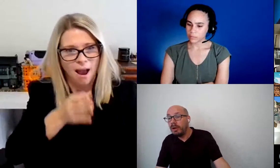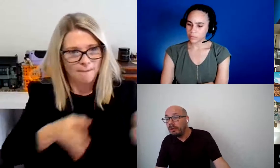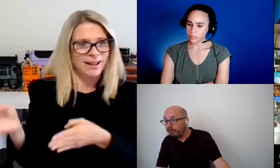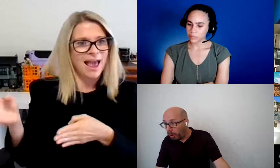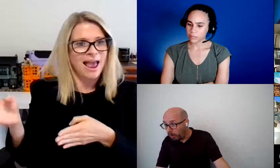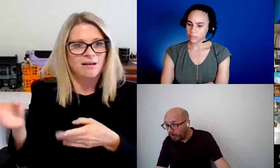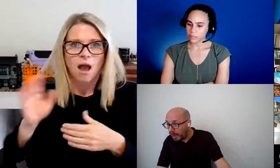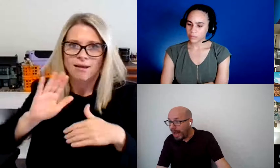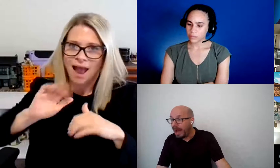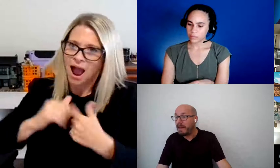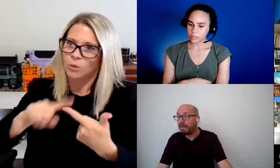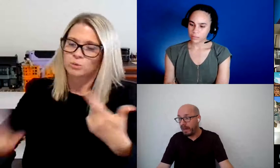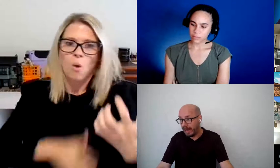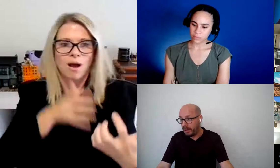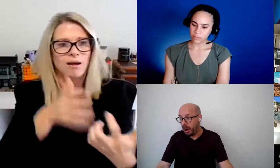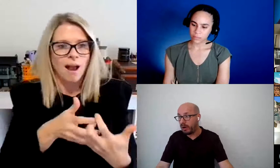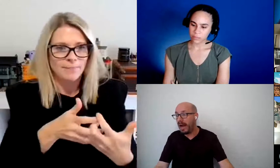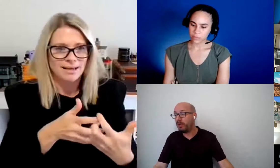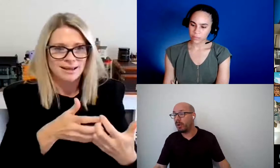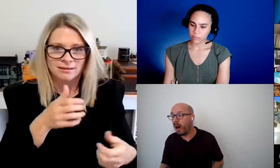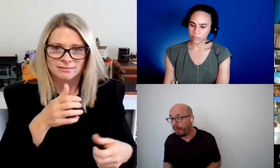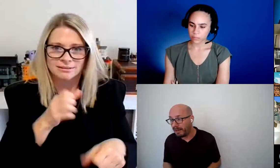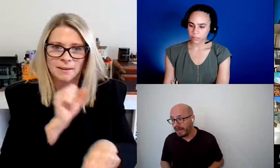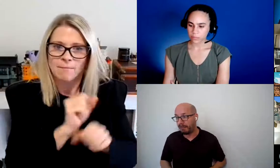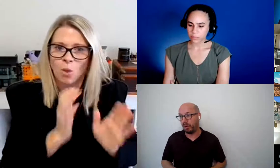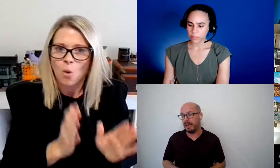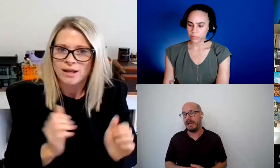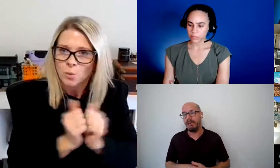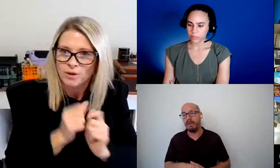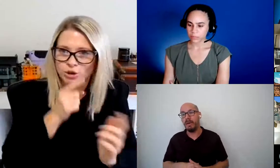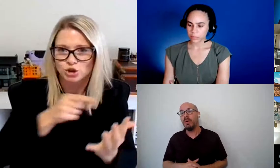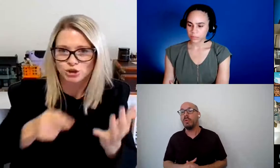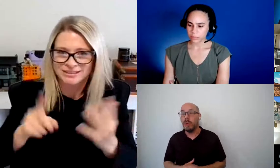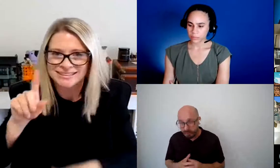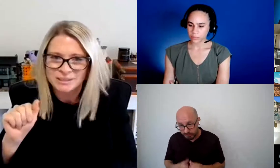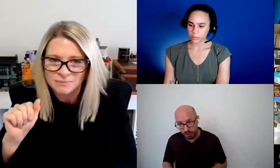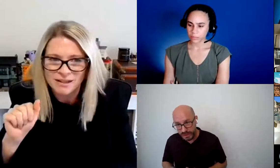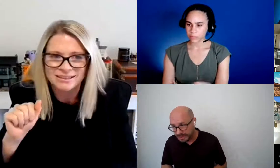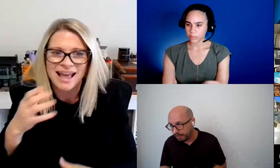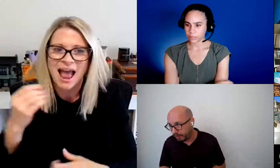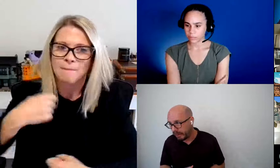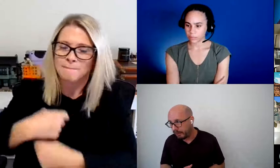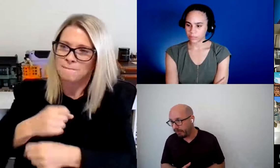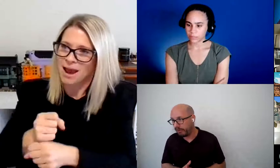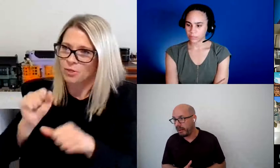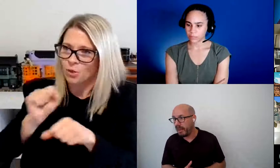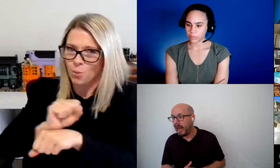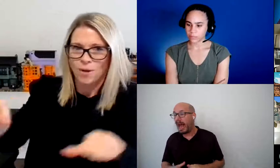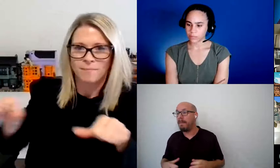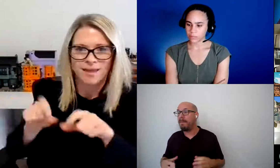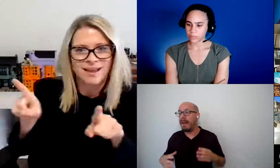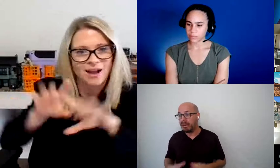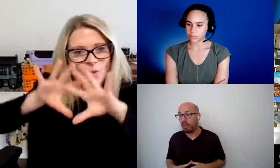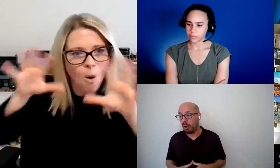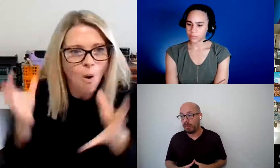So, having a plan on how to accommodate employees with certain disabilities and make the